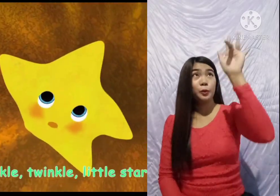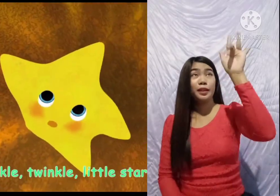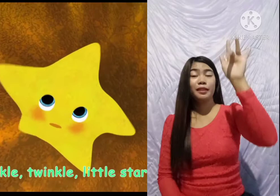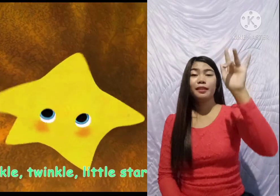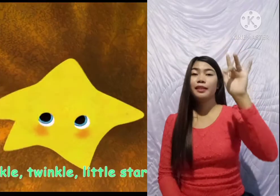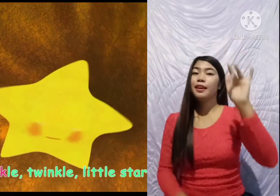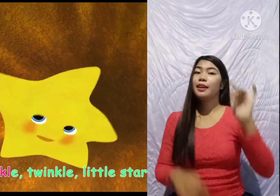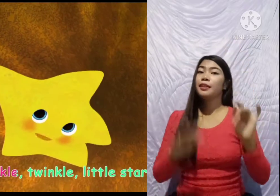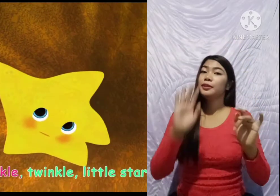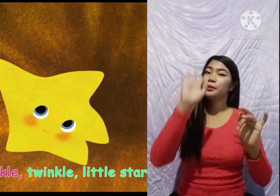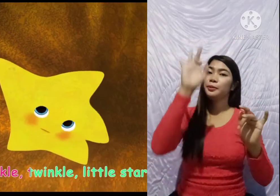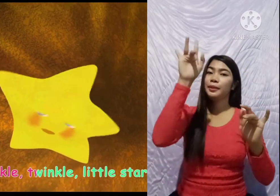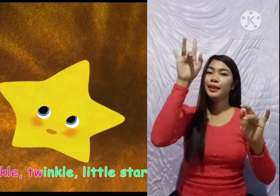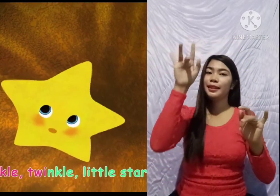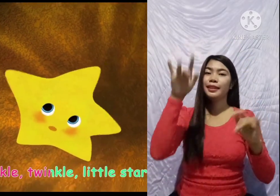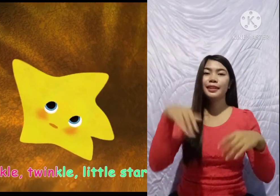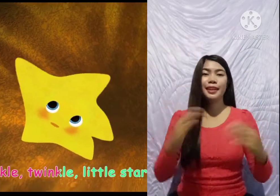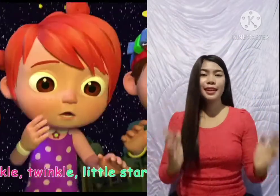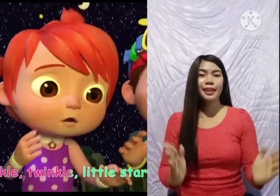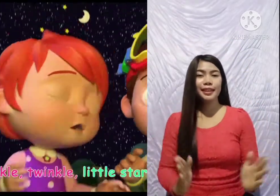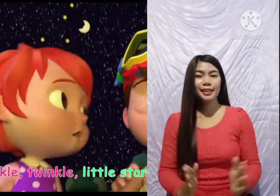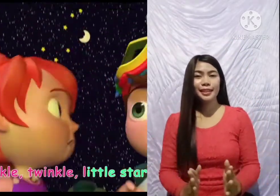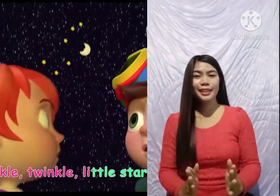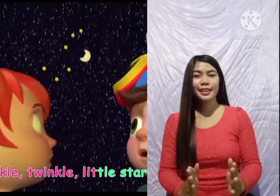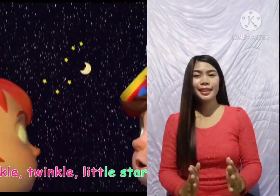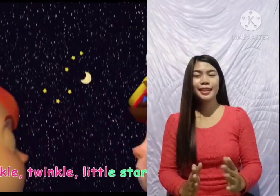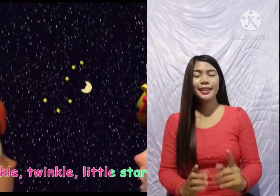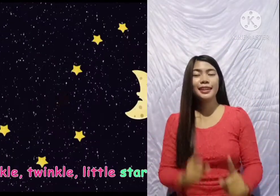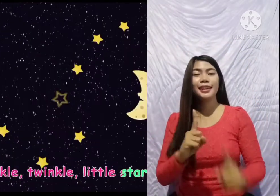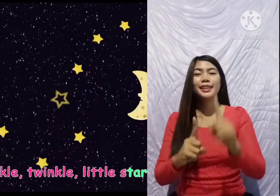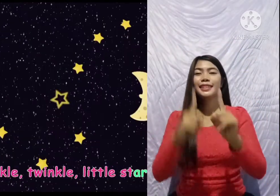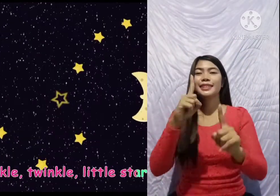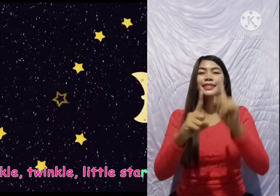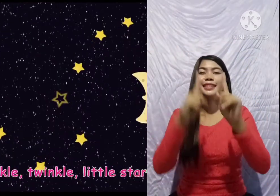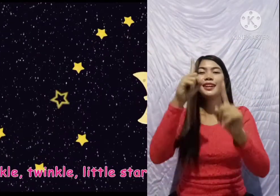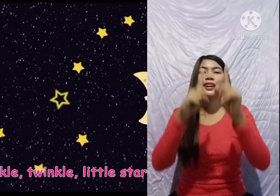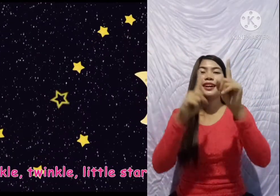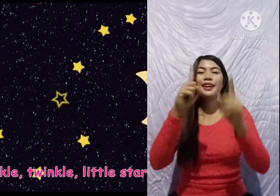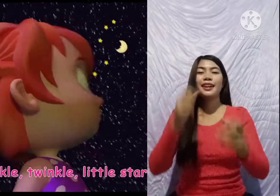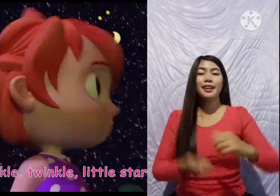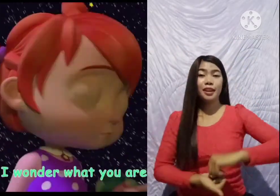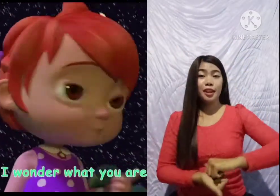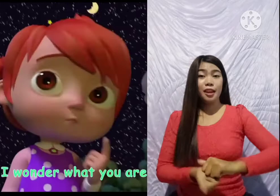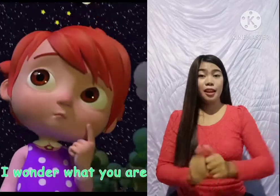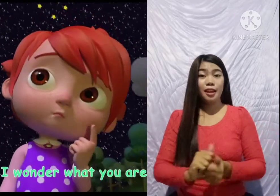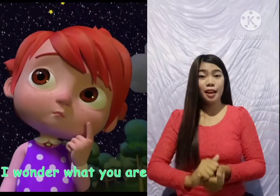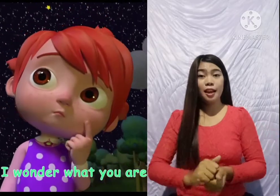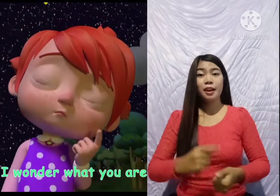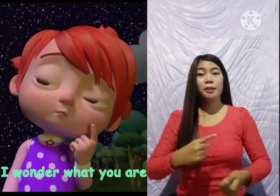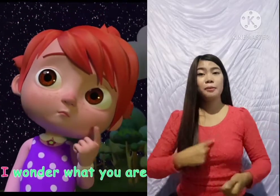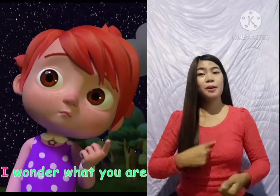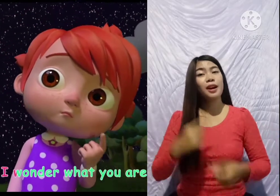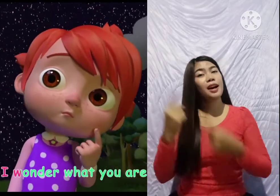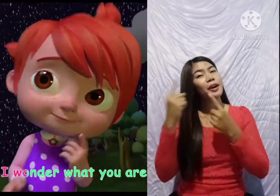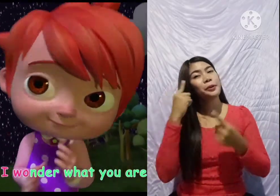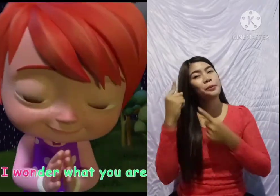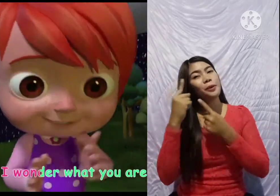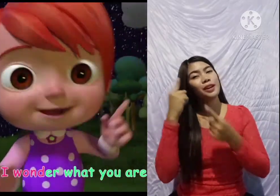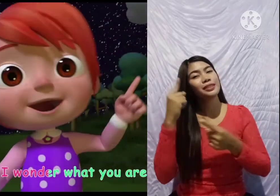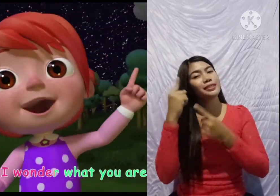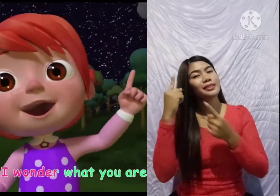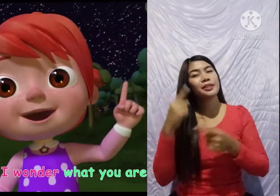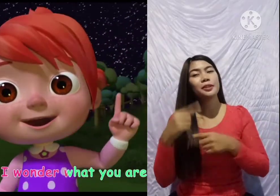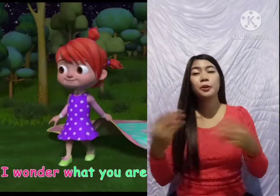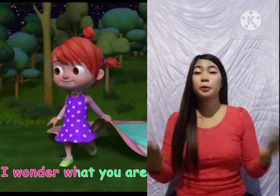Twinkle twinkle little star, How I